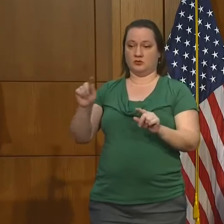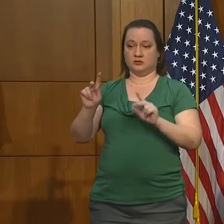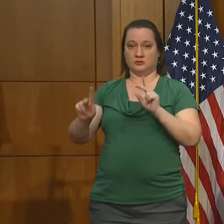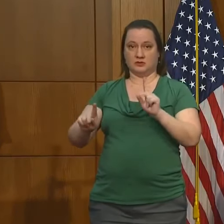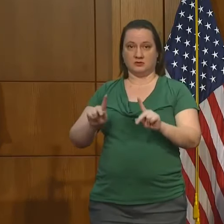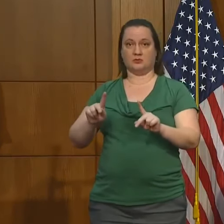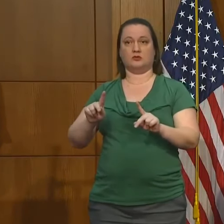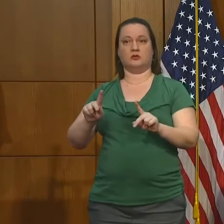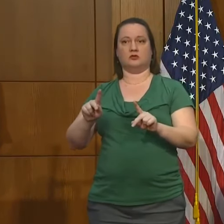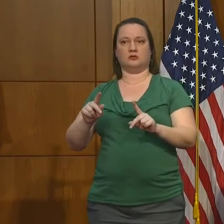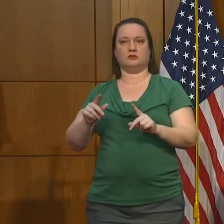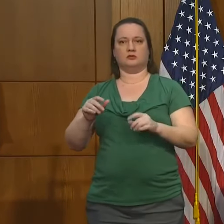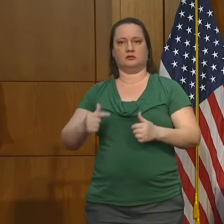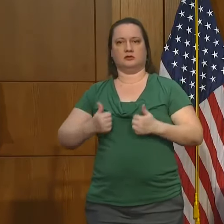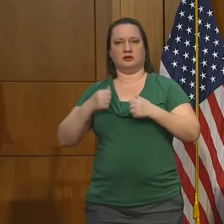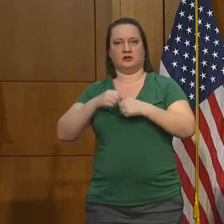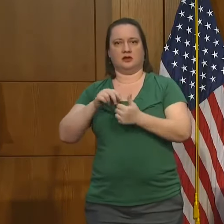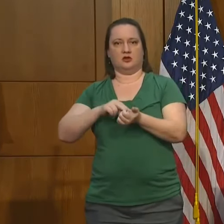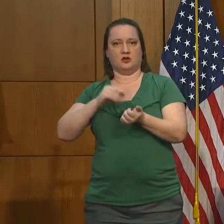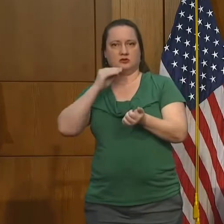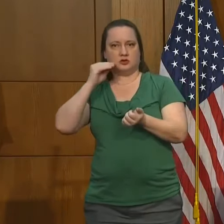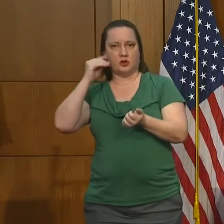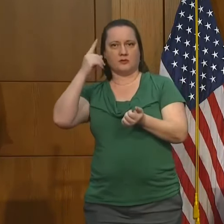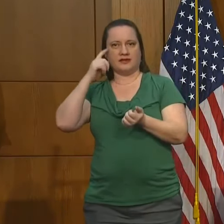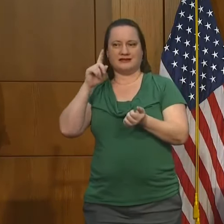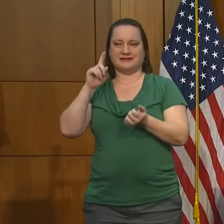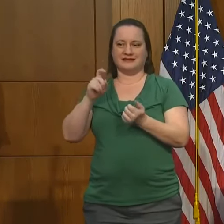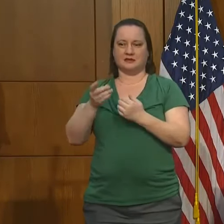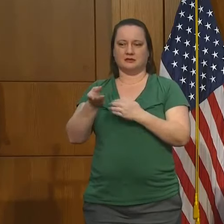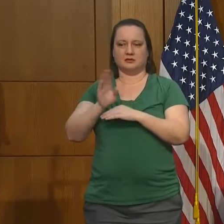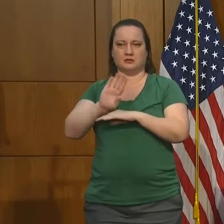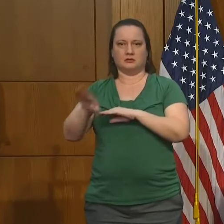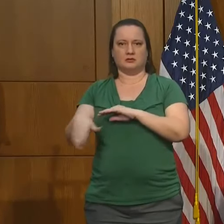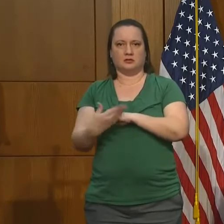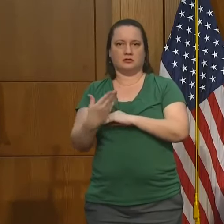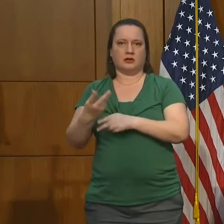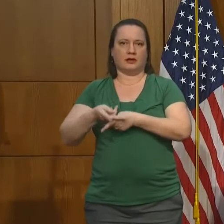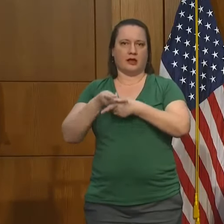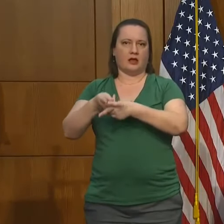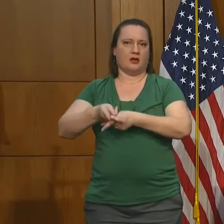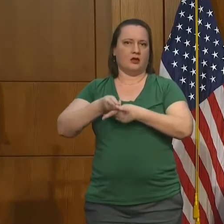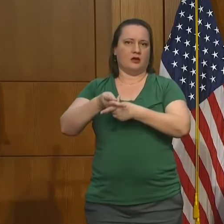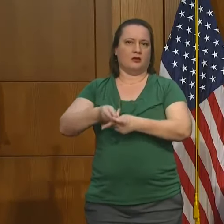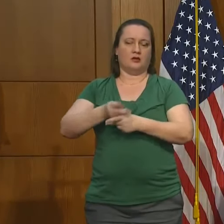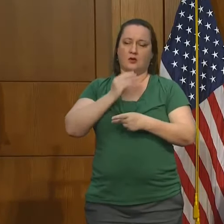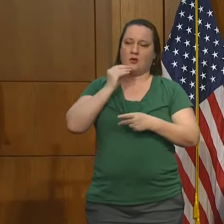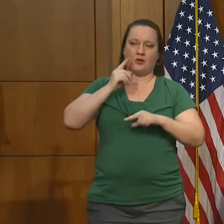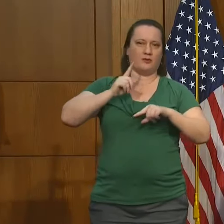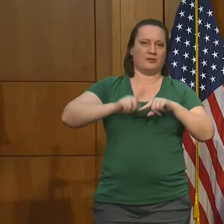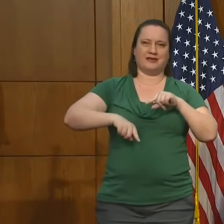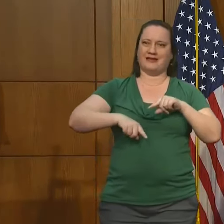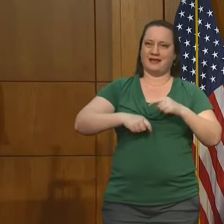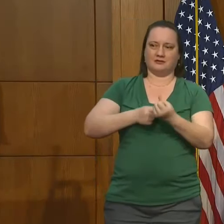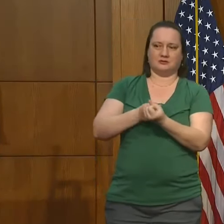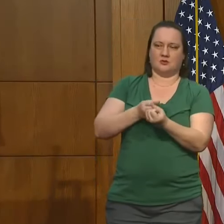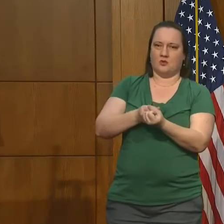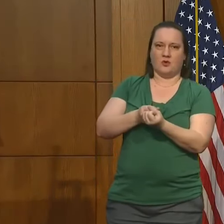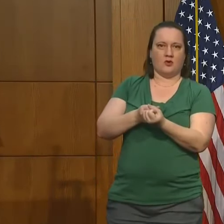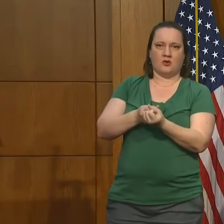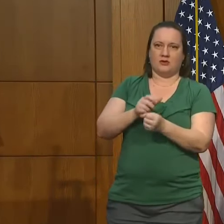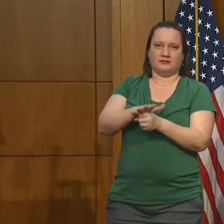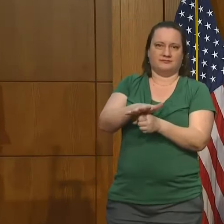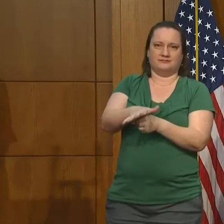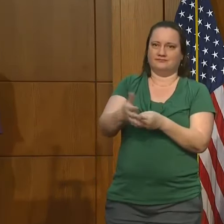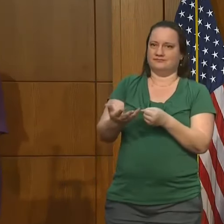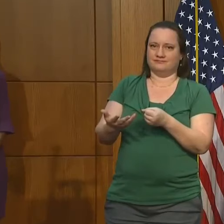in a nursing home because they require the 24-hour care that just can't be given at home. And so while it sounds good